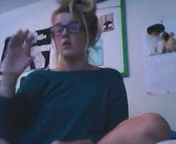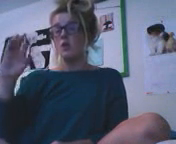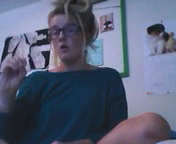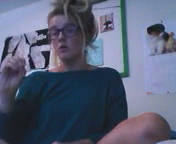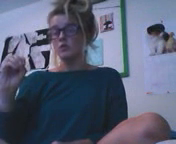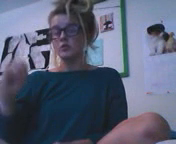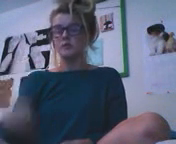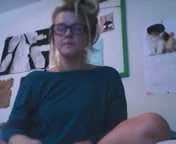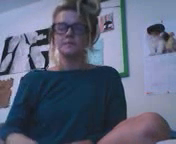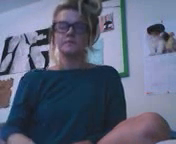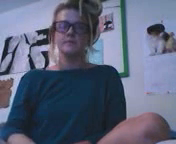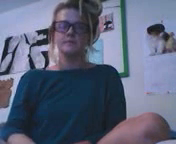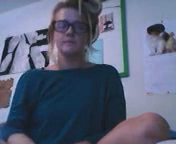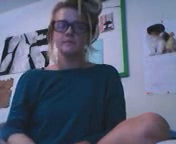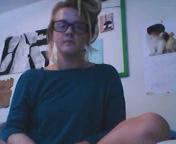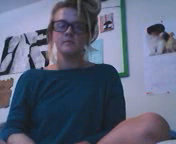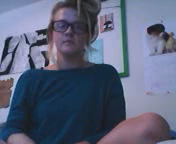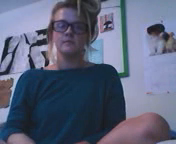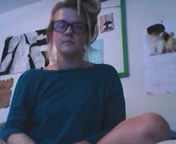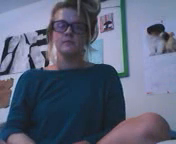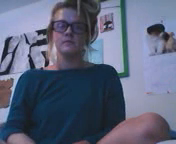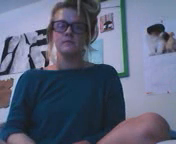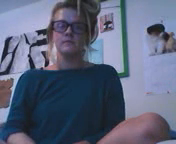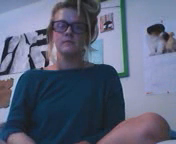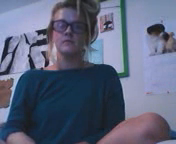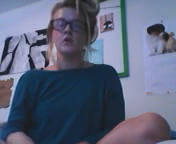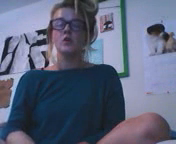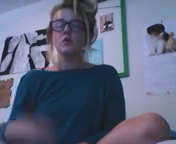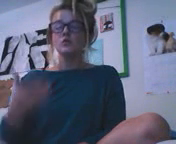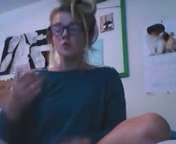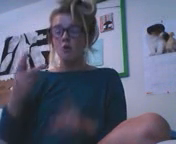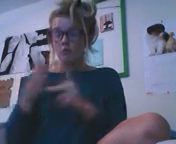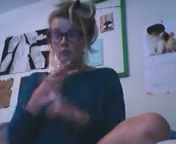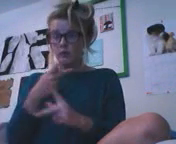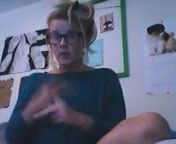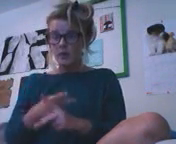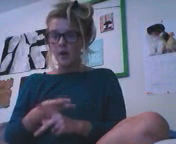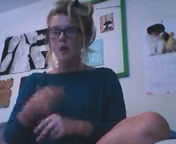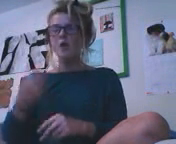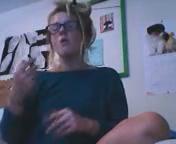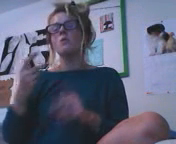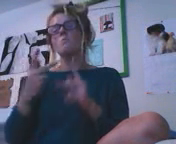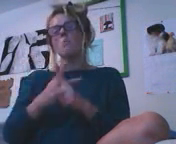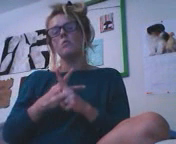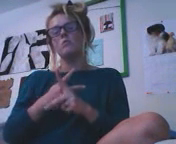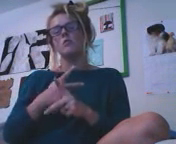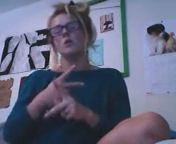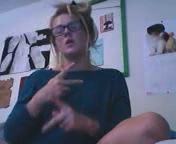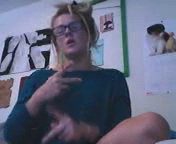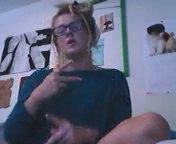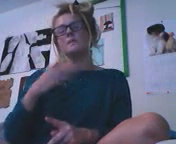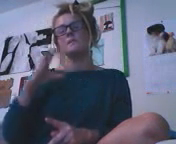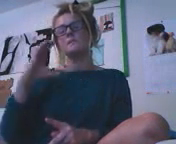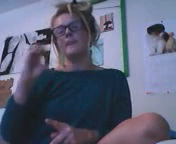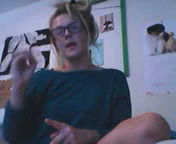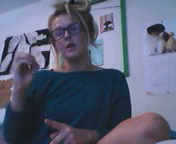I now have on the product side, I multiply the coefficient by the subscript on the oxygen, which gives me 16. And to determine the